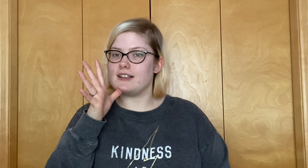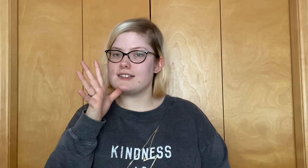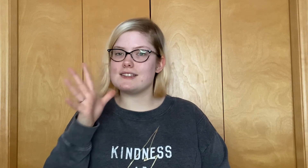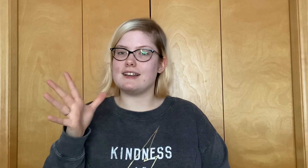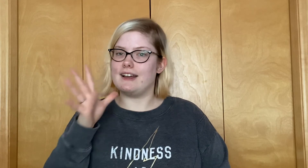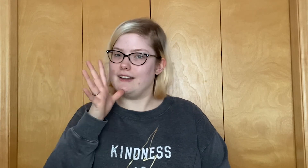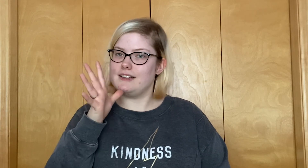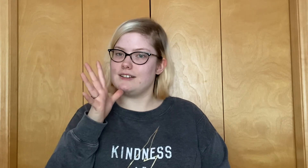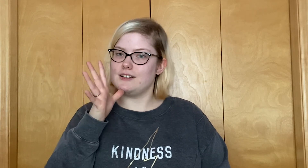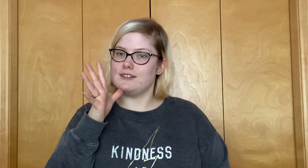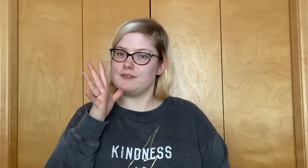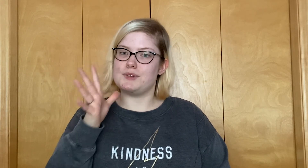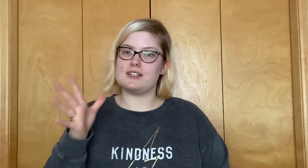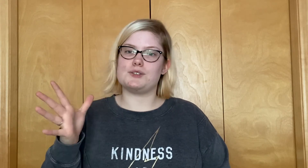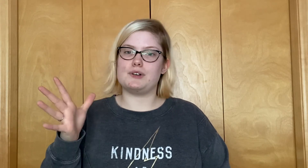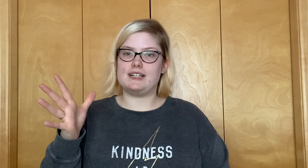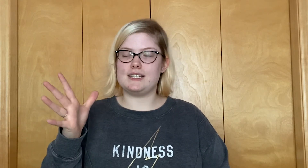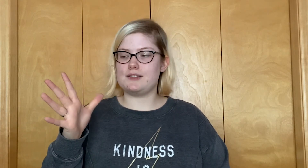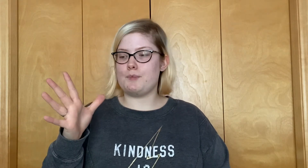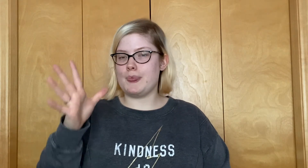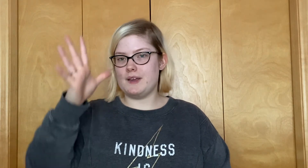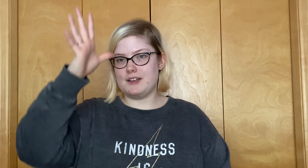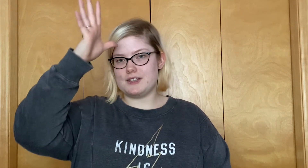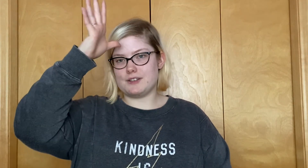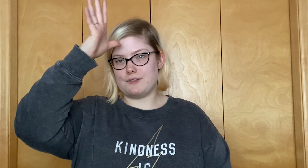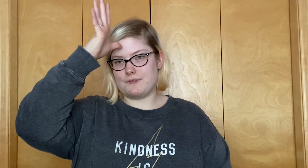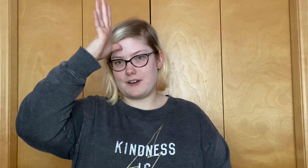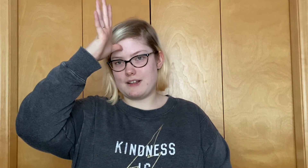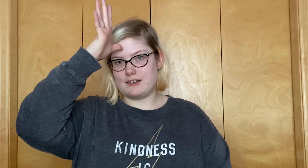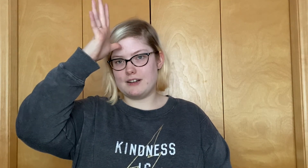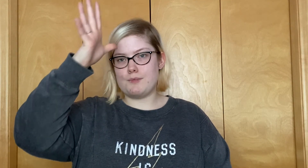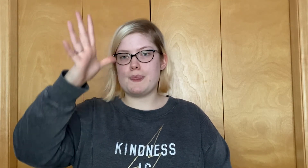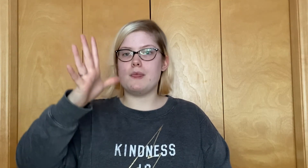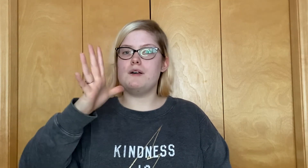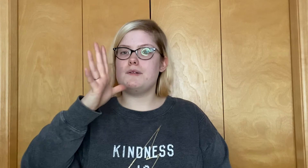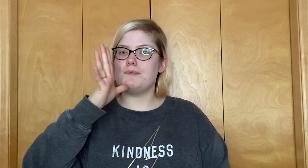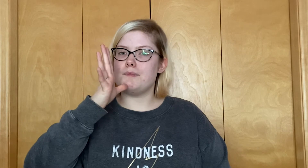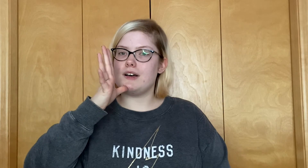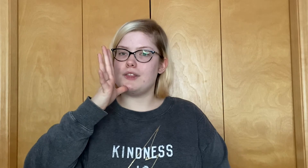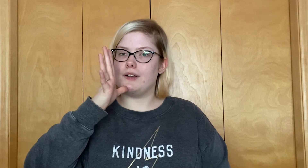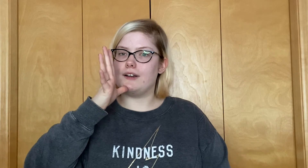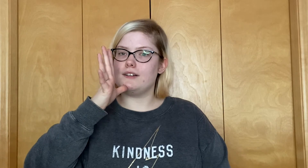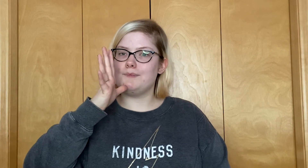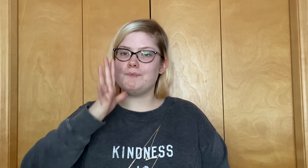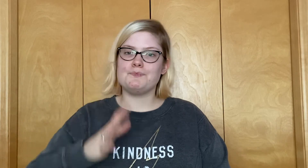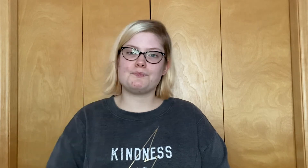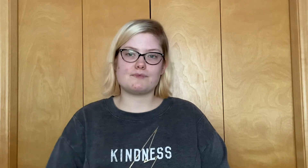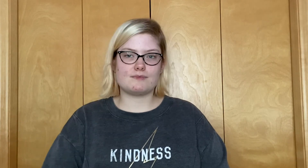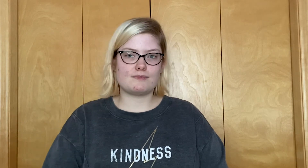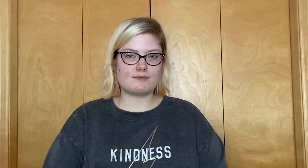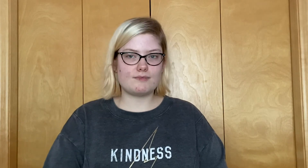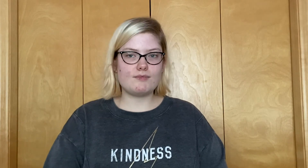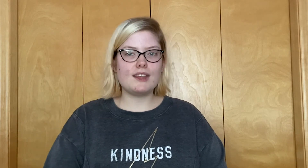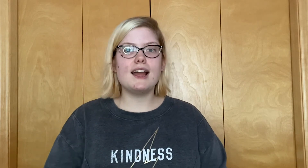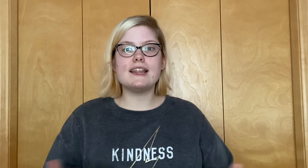Twice, again, press twice. So father, mother. And